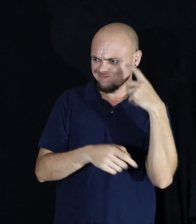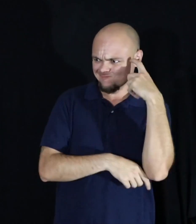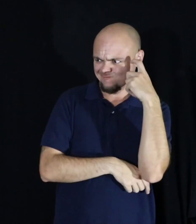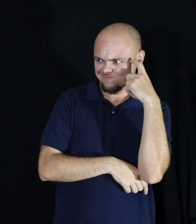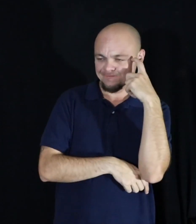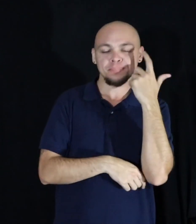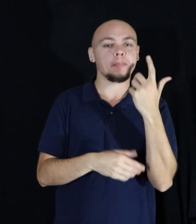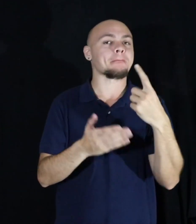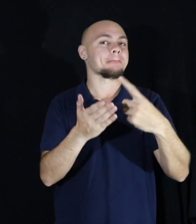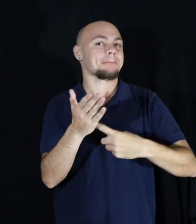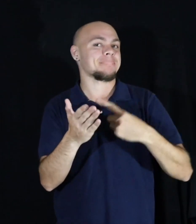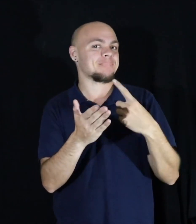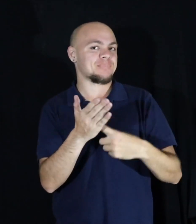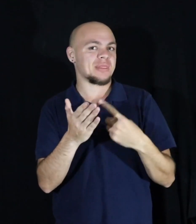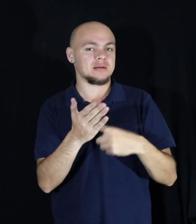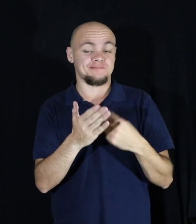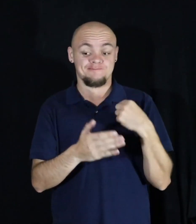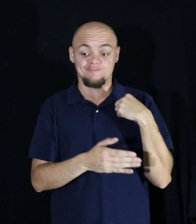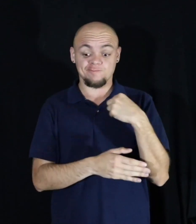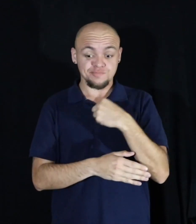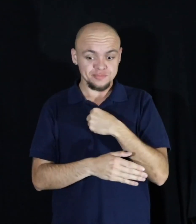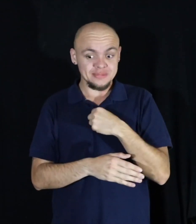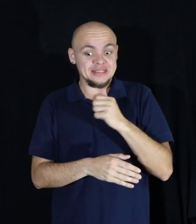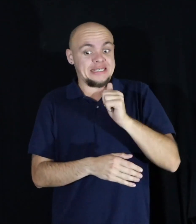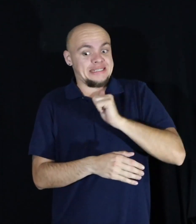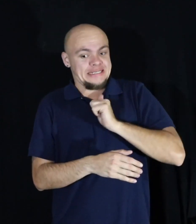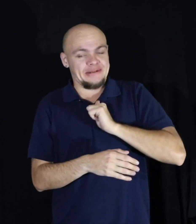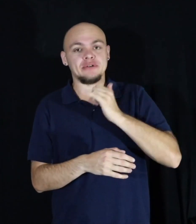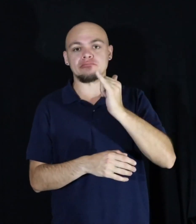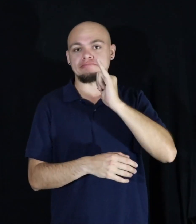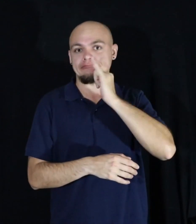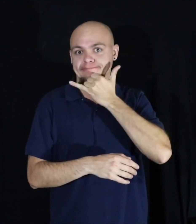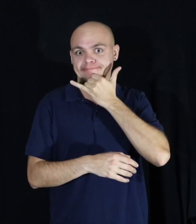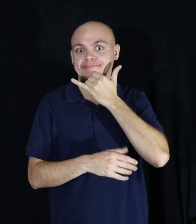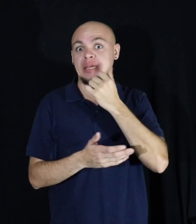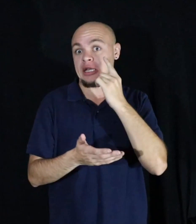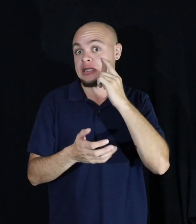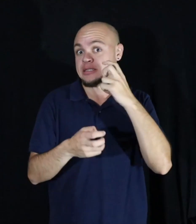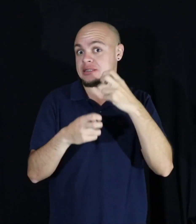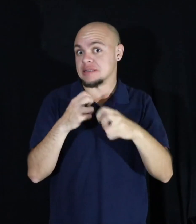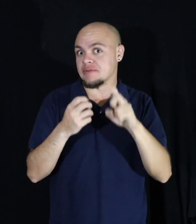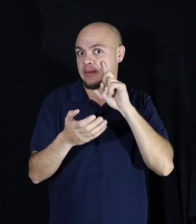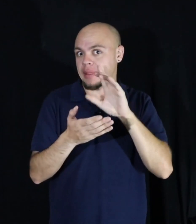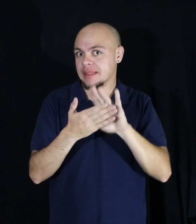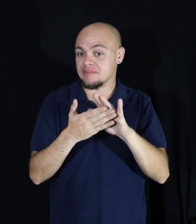Sometimes it's us that are in the wrong. Yes, it's hard to believe, but it's true.